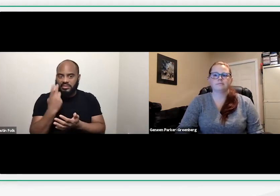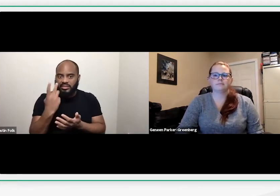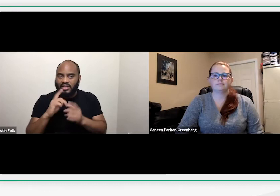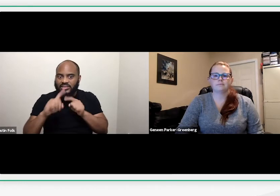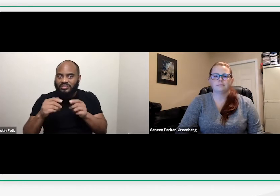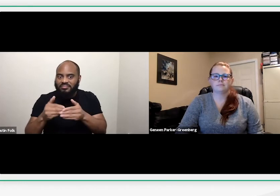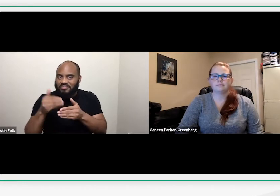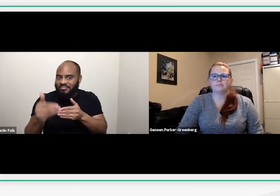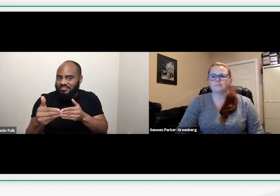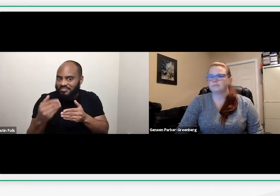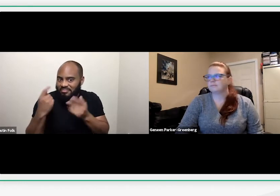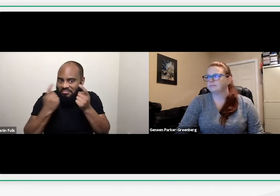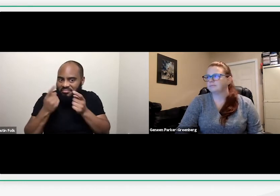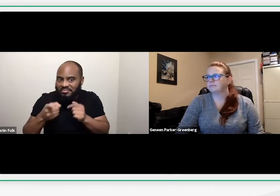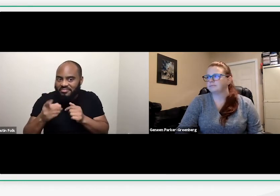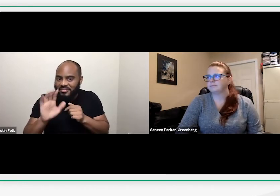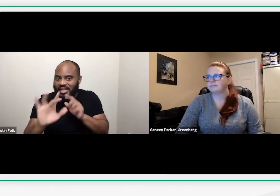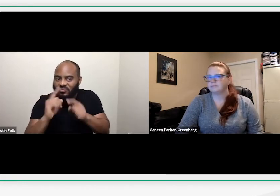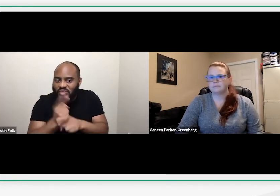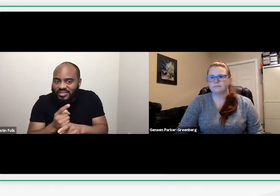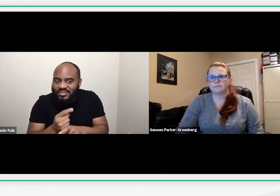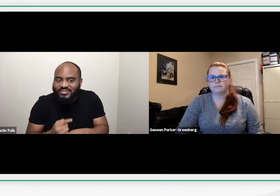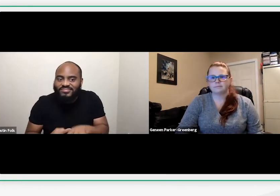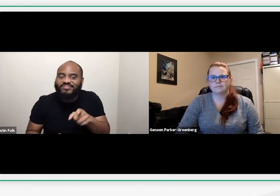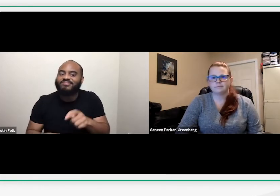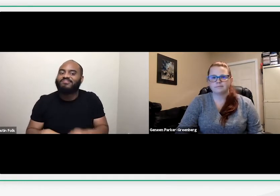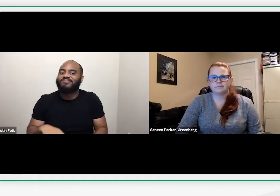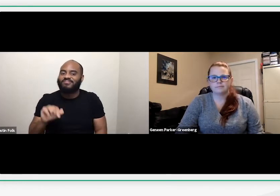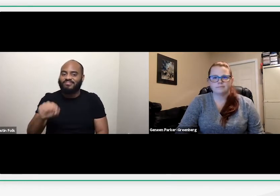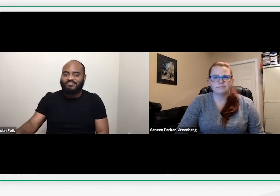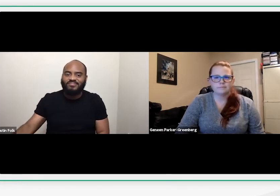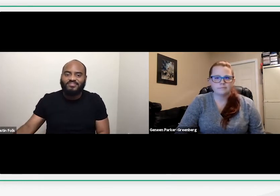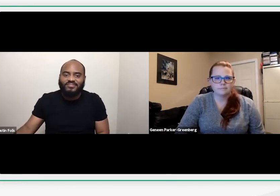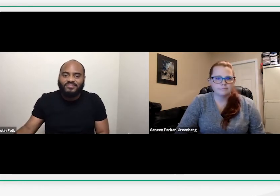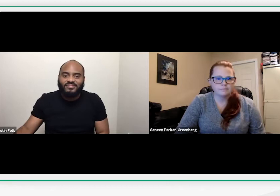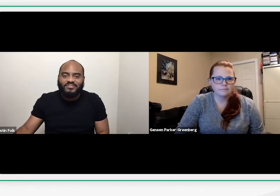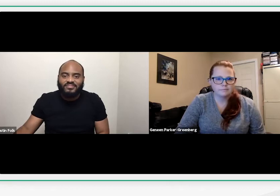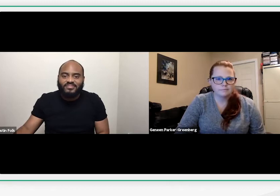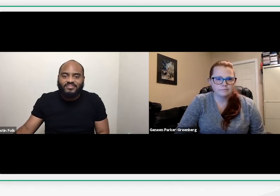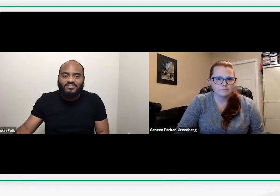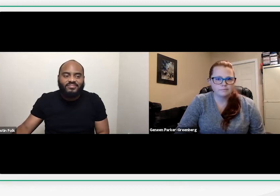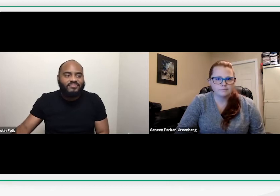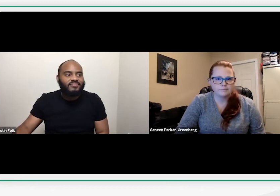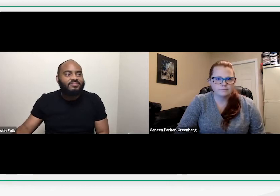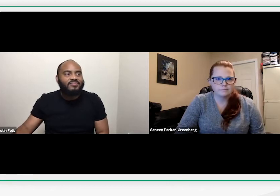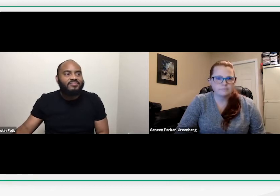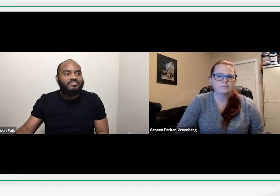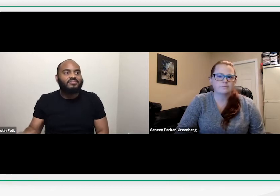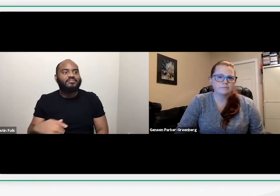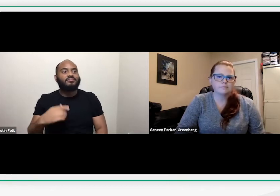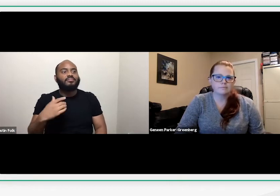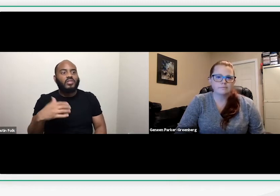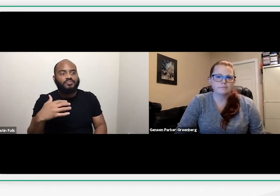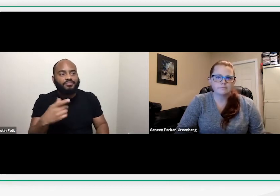Okay, we've passed about a minute here, and I sure am curious to see your responses and see how many correct answers we've gotten.